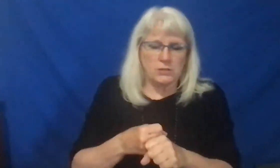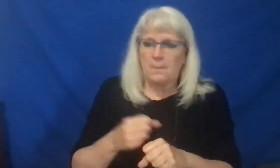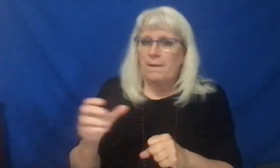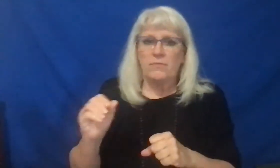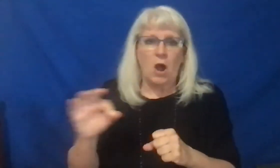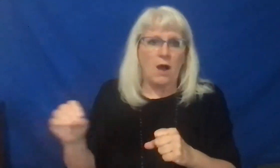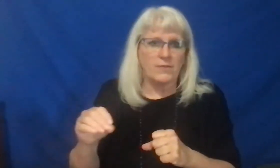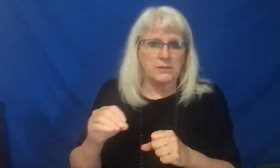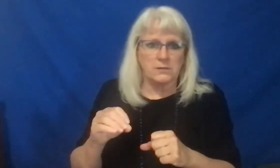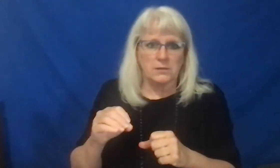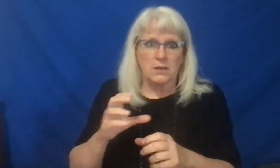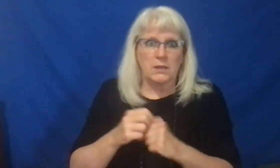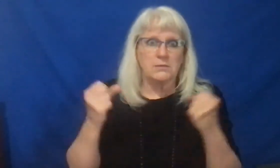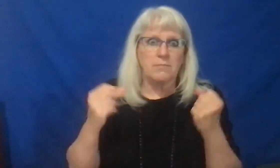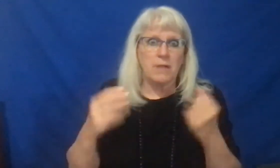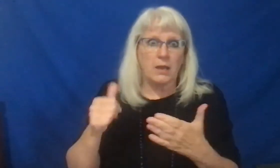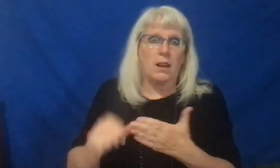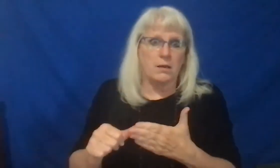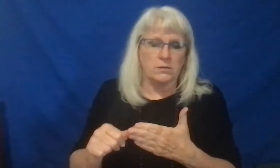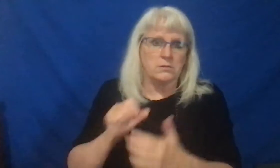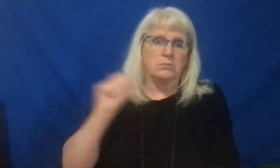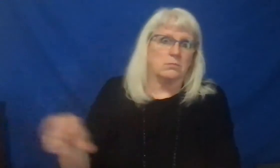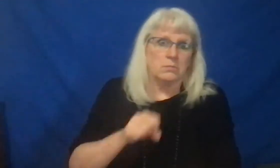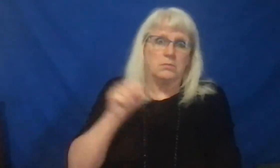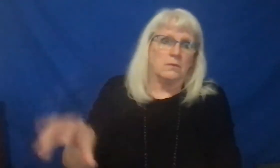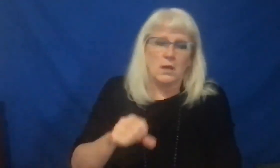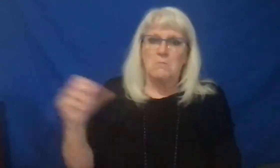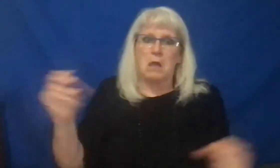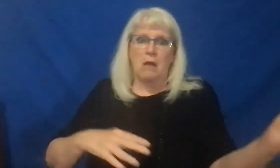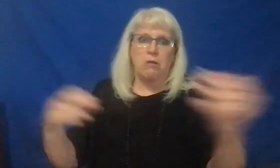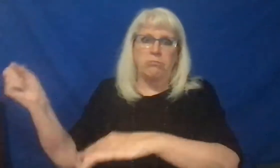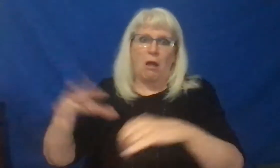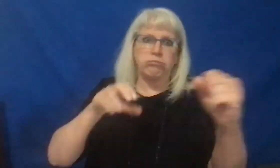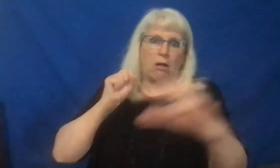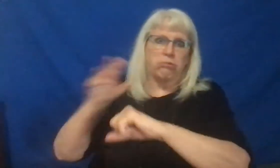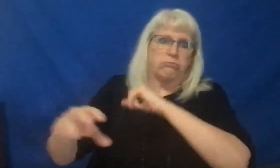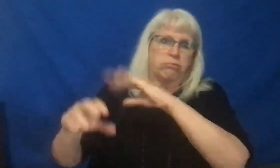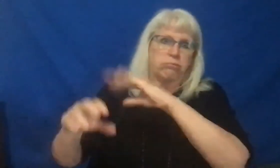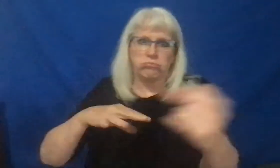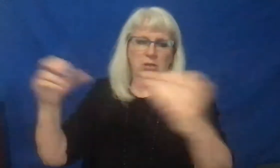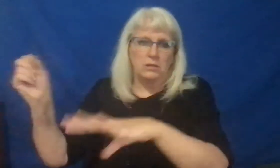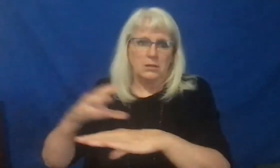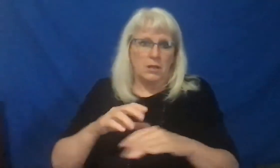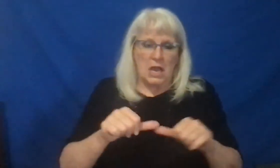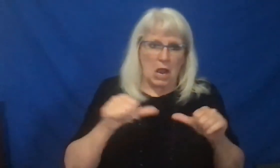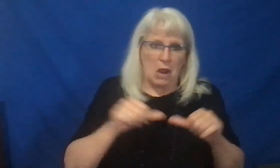letter after request, after motion from area committee to assembly